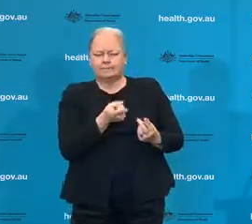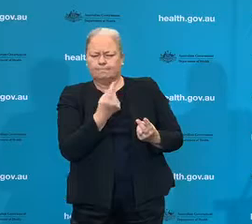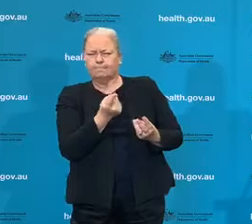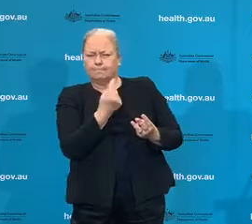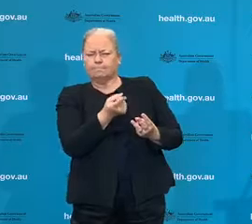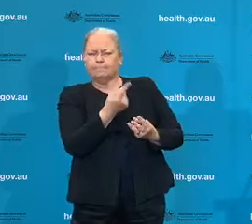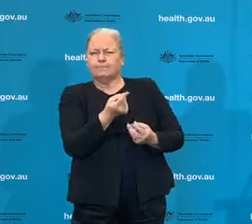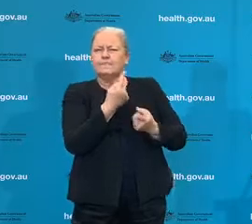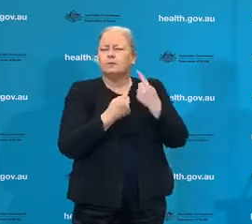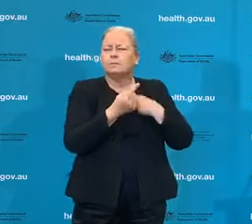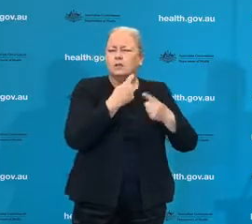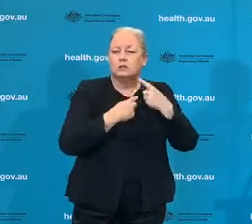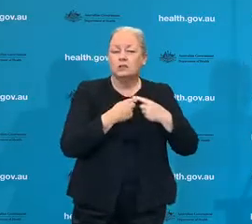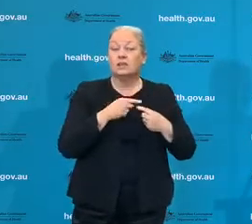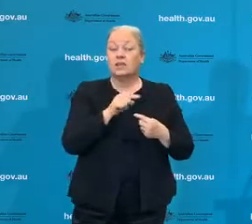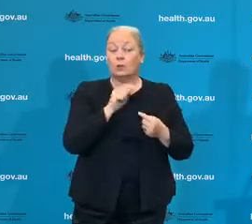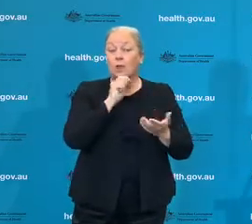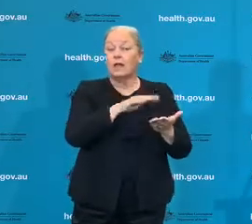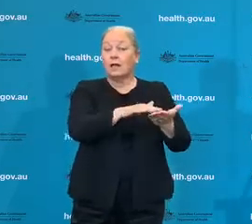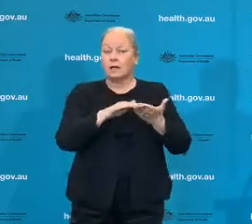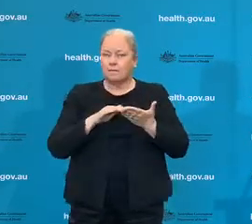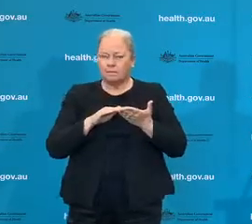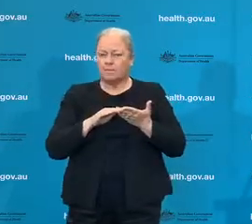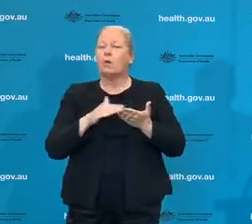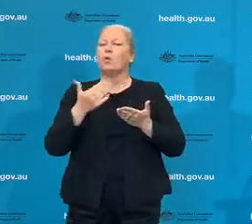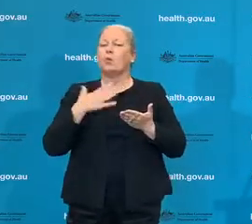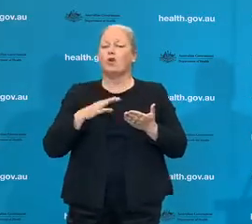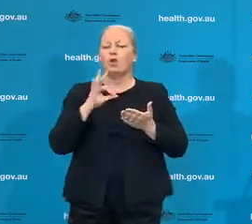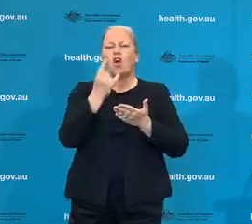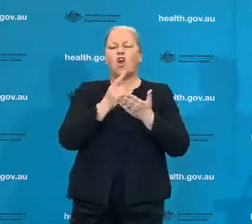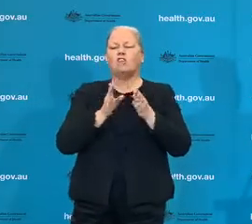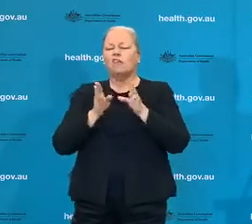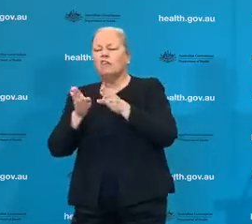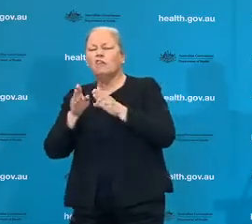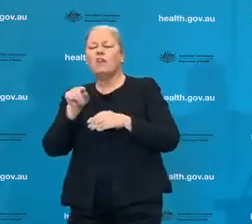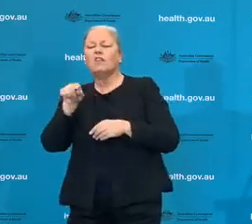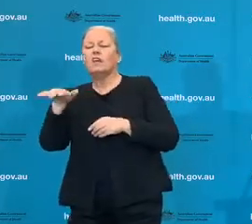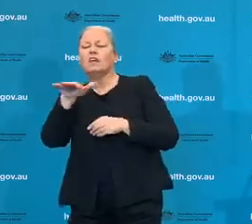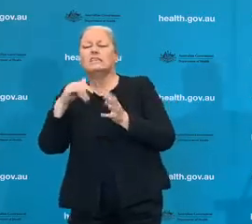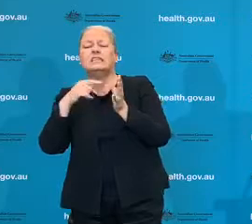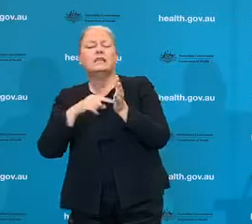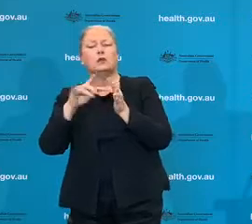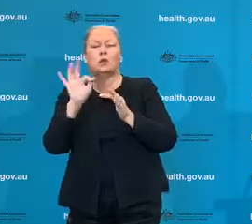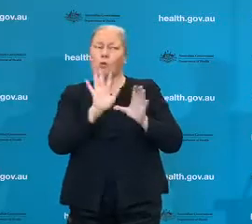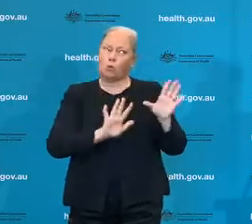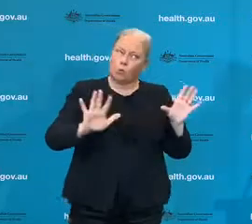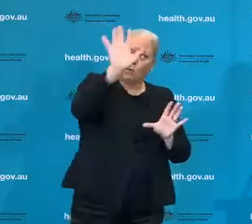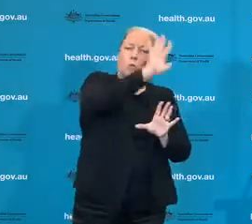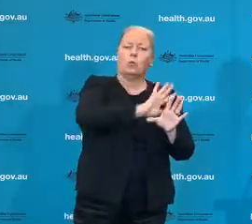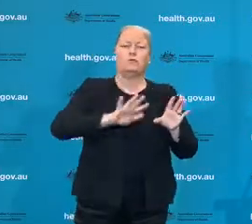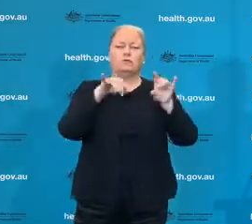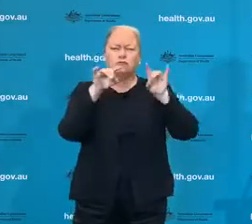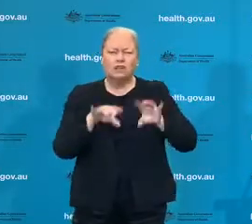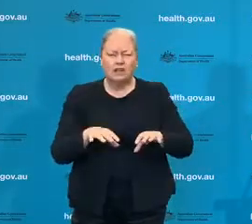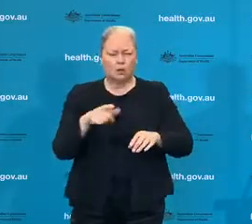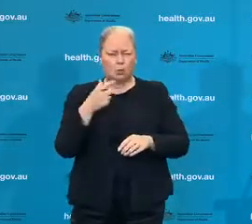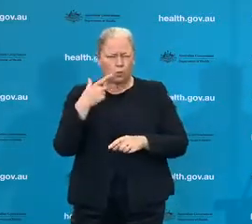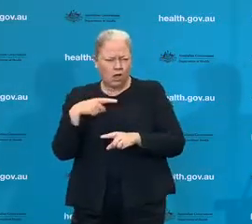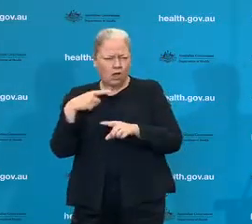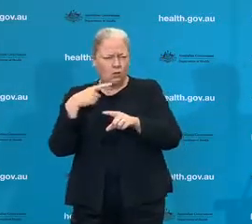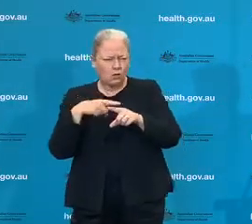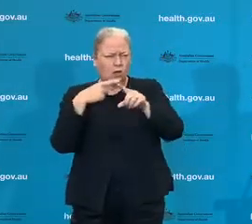this expansion will provide a national level snapshot of the types of healthcare workers who are getting infected